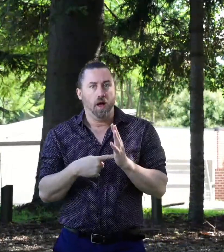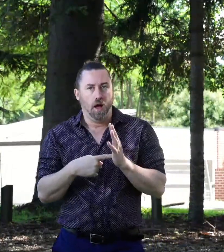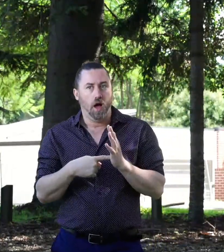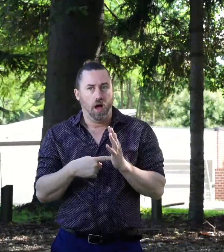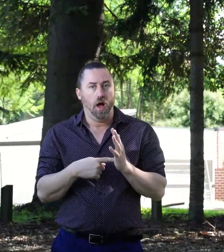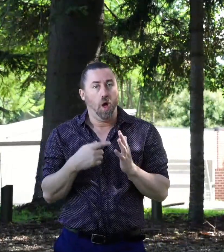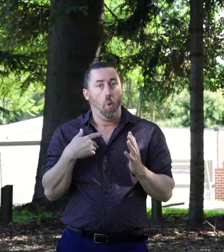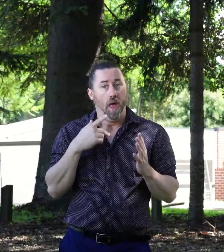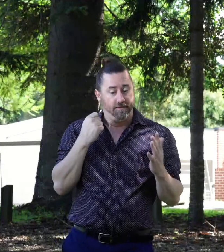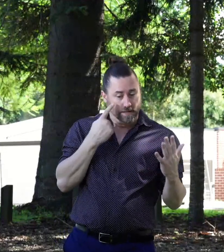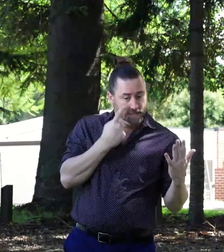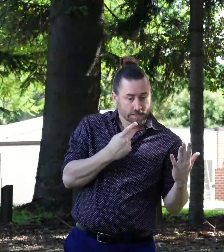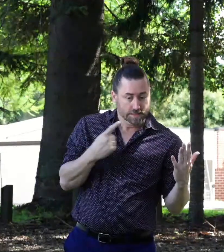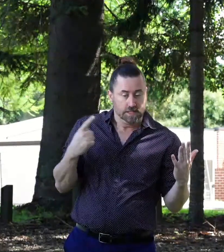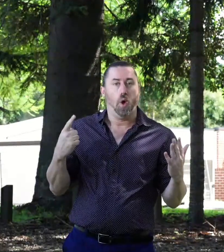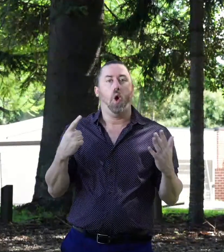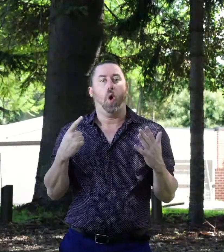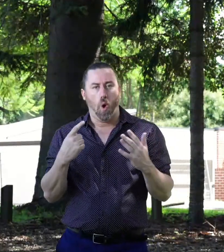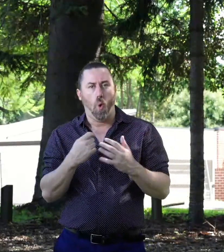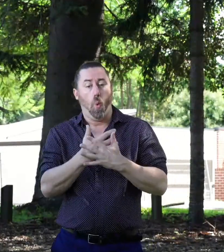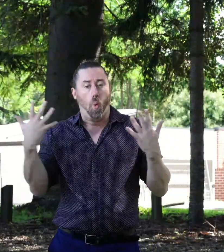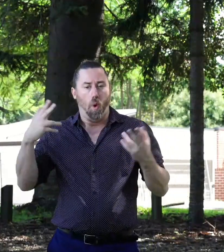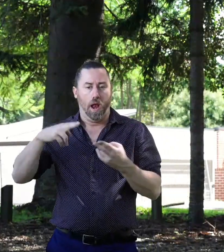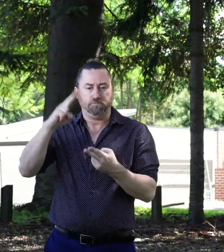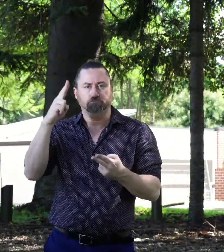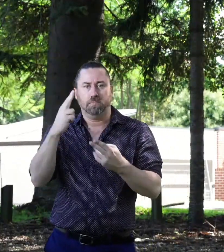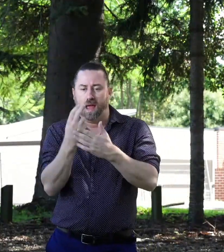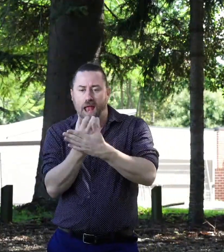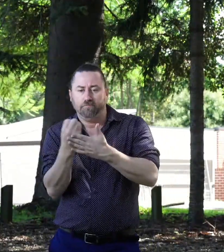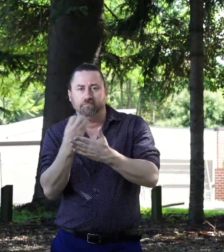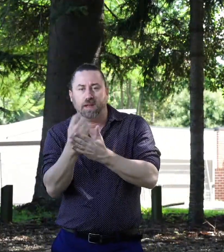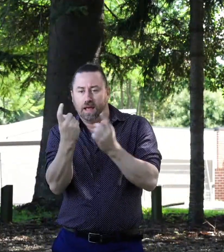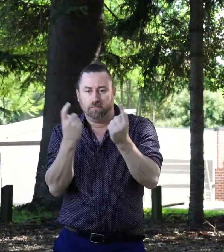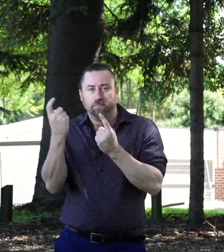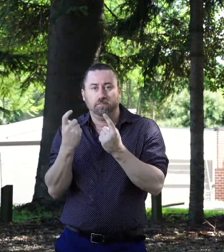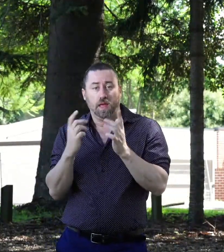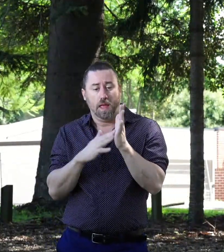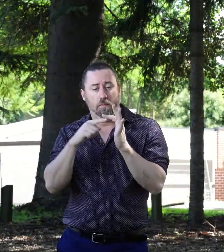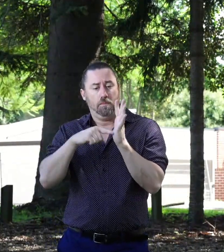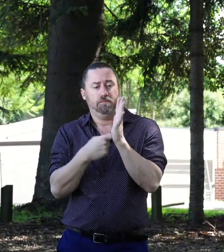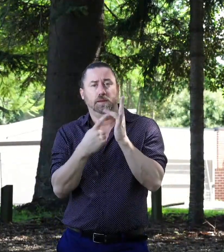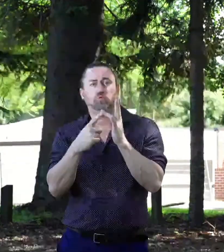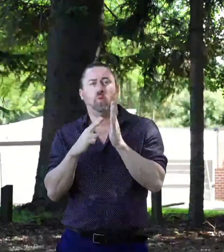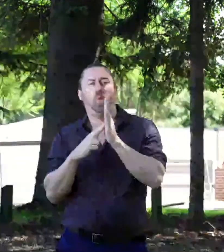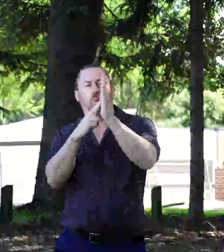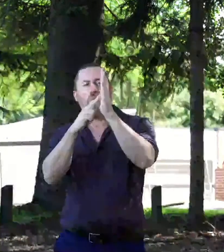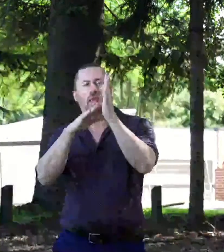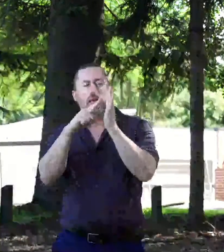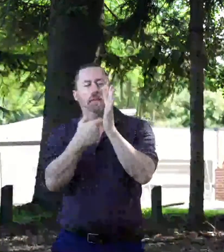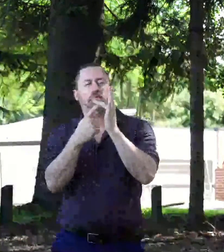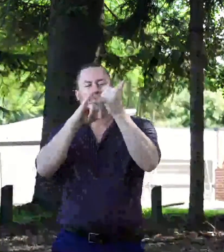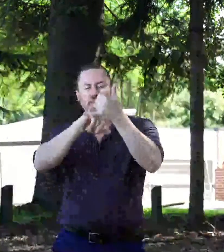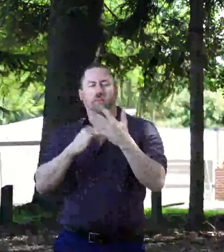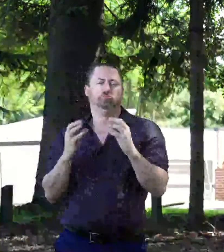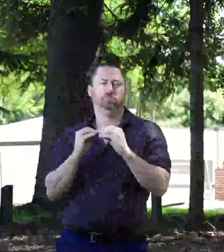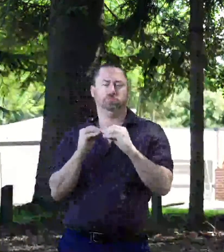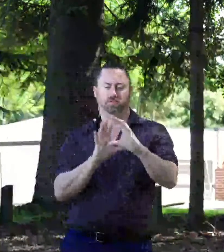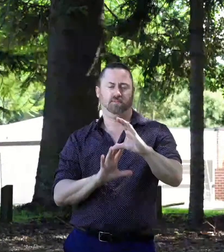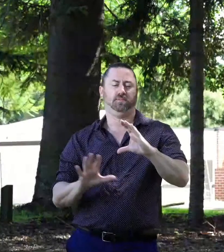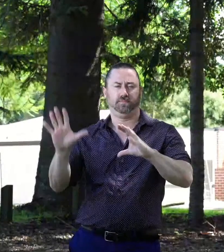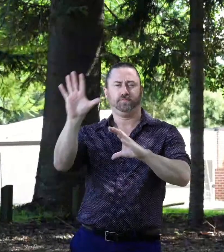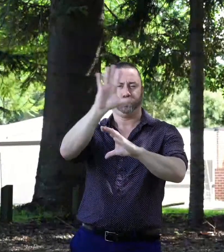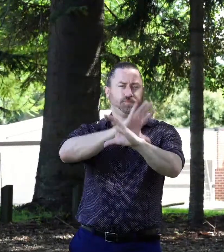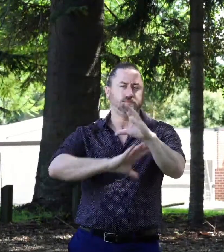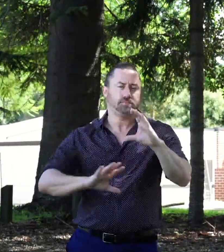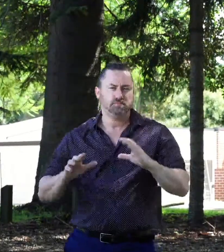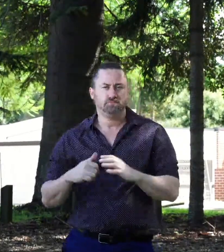seen a significant increase of people coming out getting tested, both in Metro North and Metro South areas. So we've